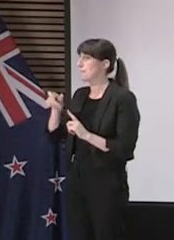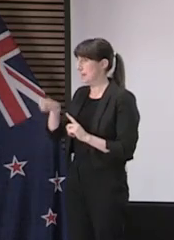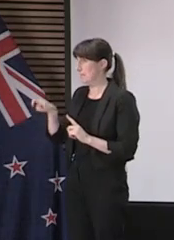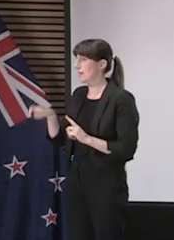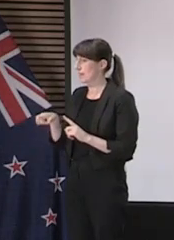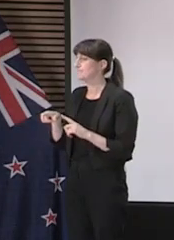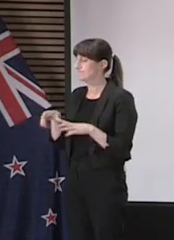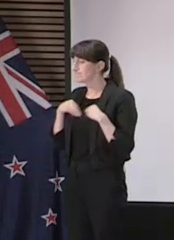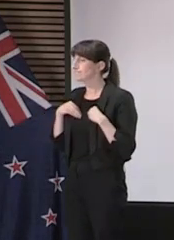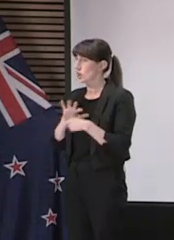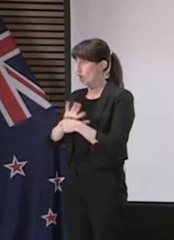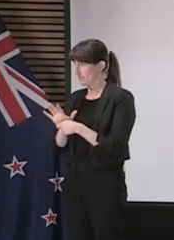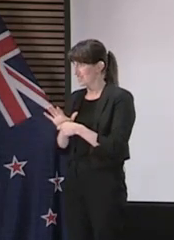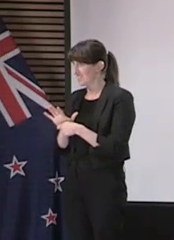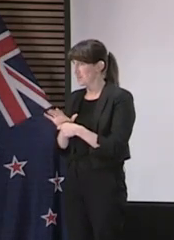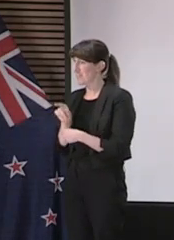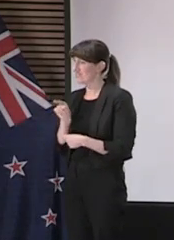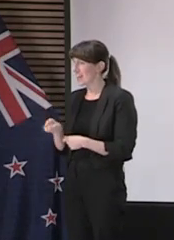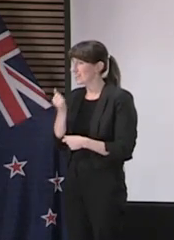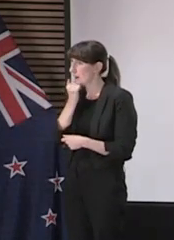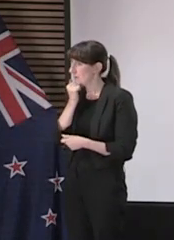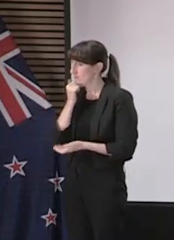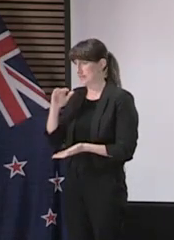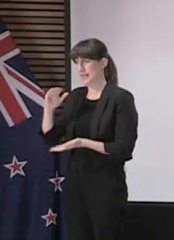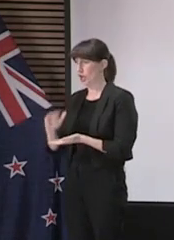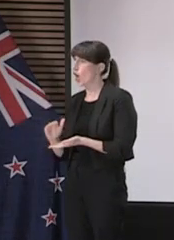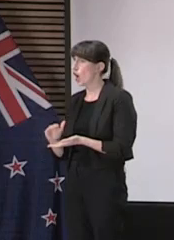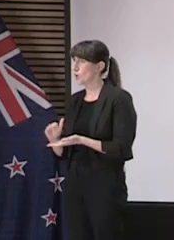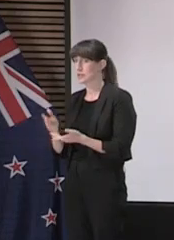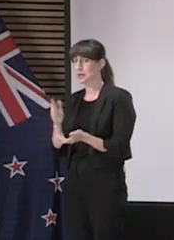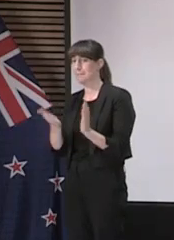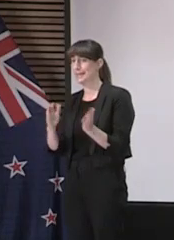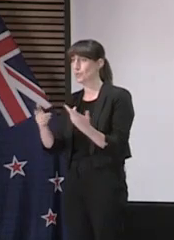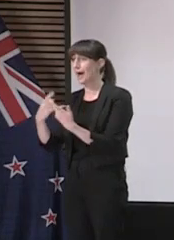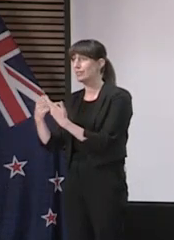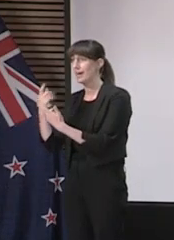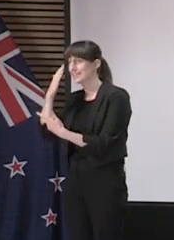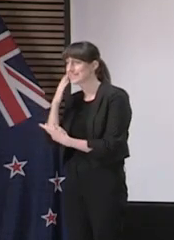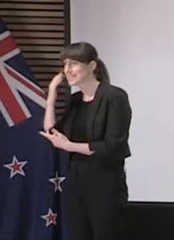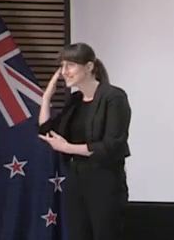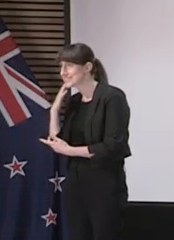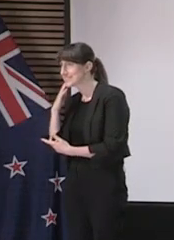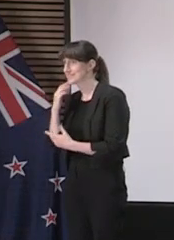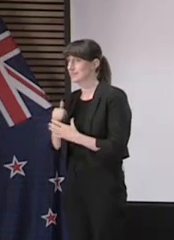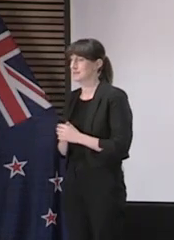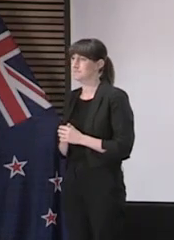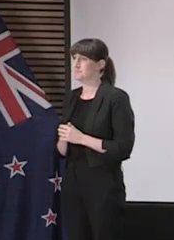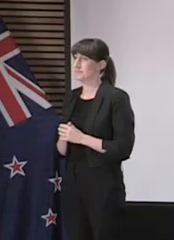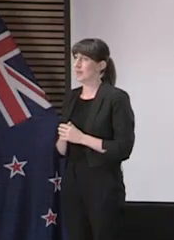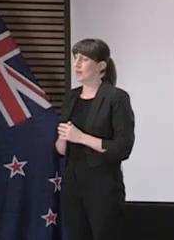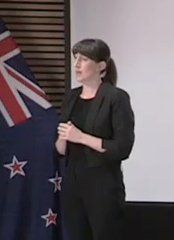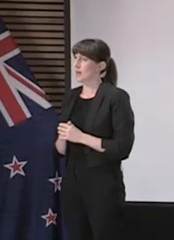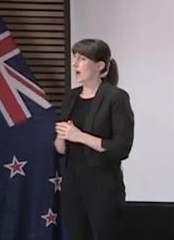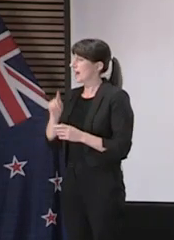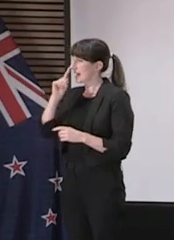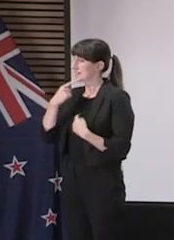is amongst the lowest of the ethnicities that we are breaking down and as part of our reporting. What I can't tell you is